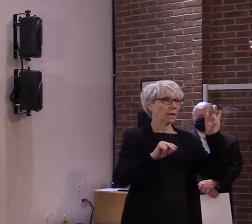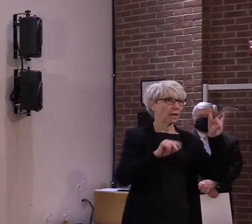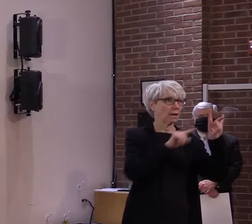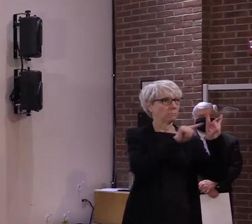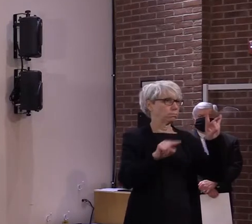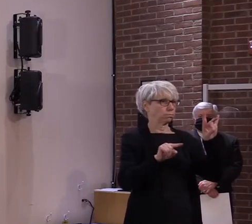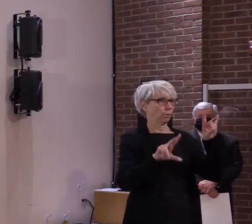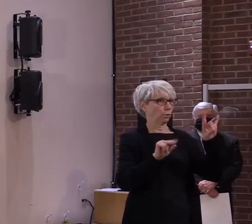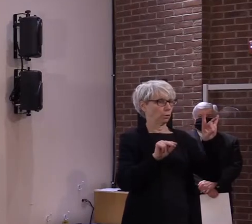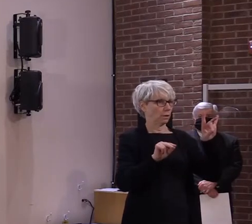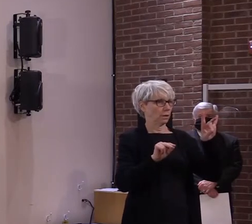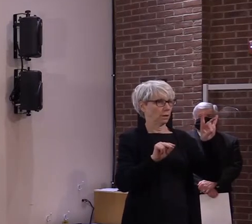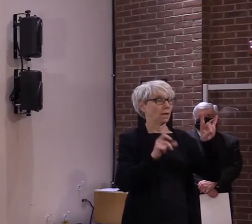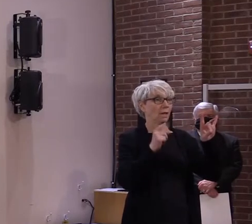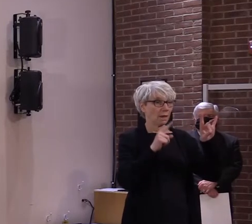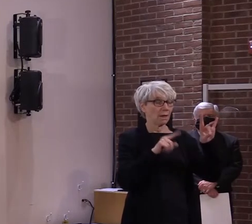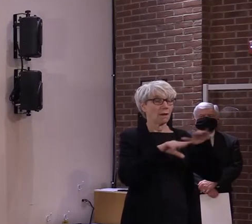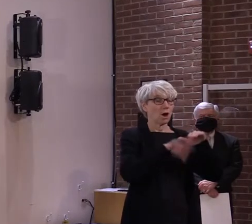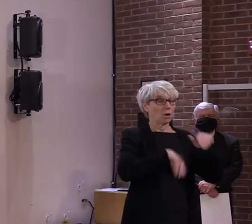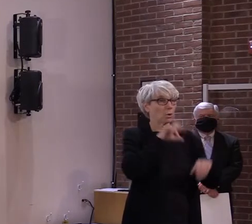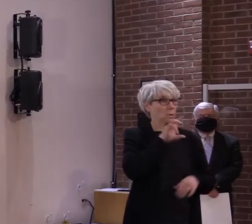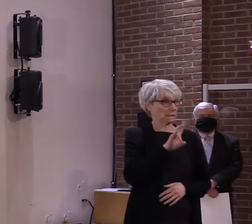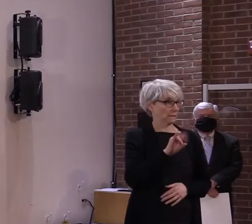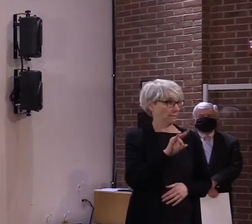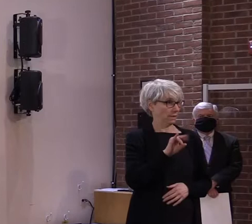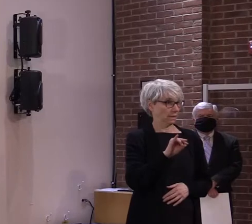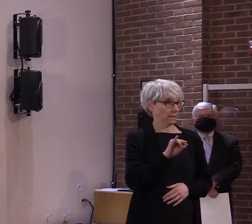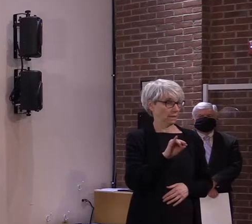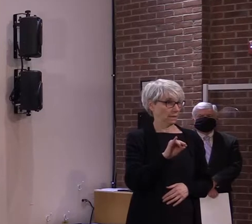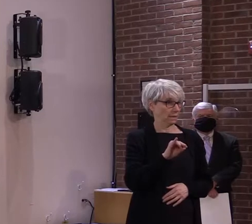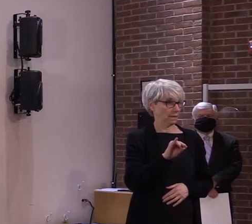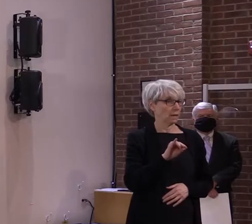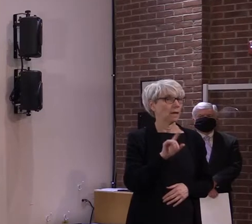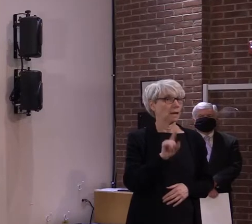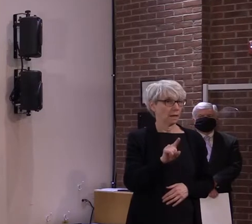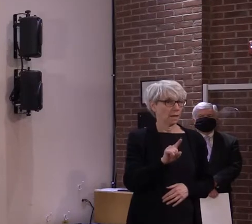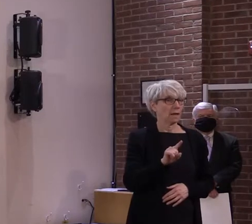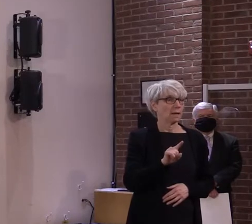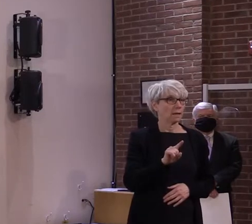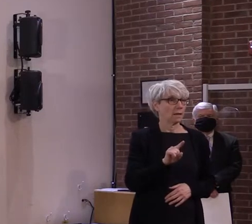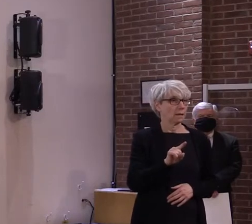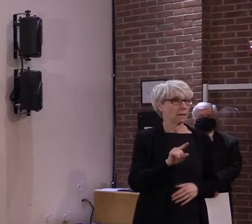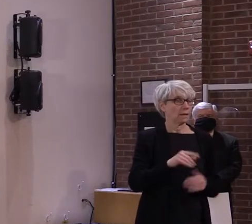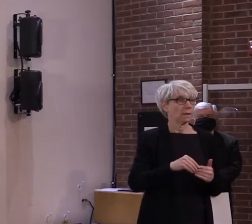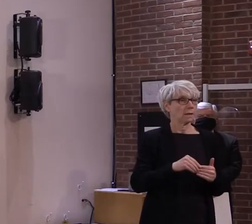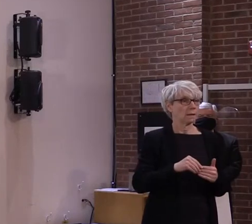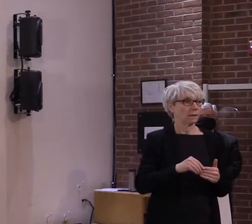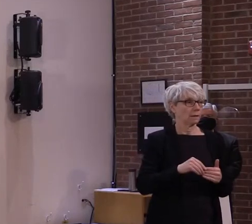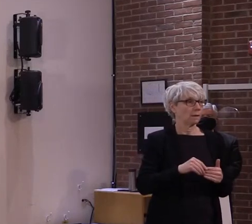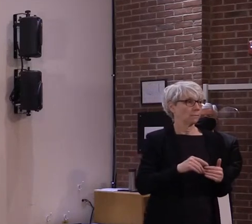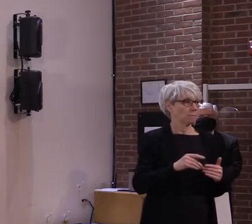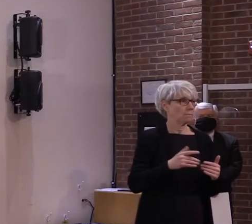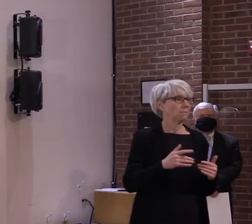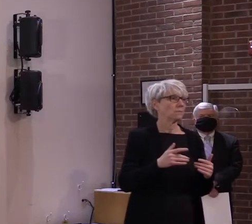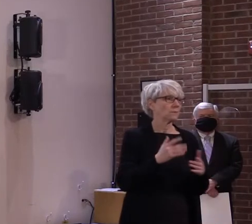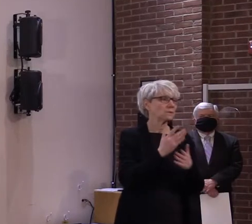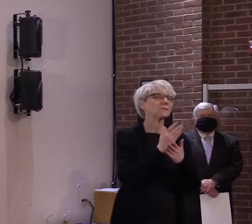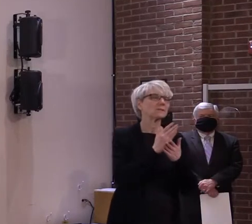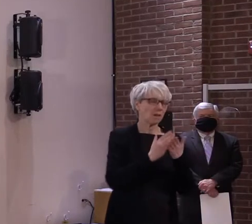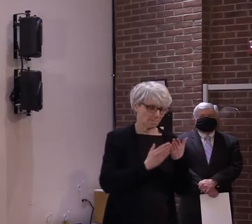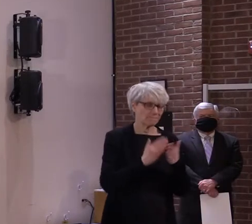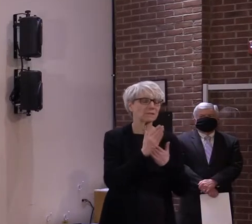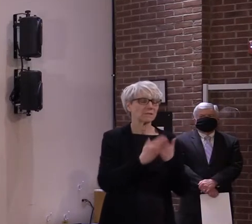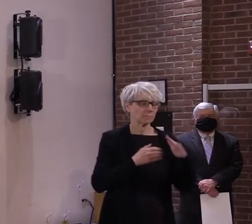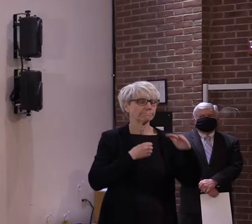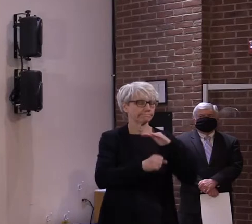under 70 crowd, you know, is where cases are leading to hospitalization. And the age group where it's leading